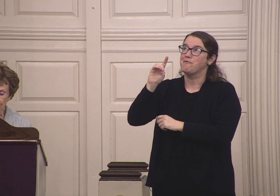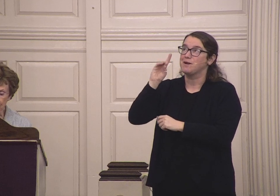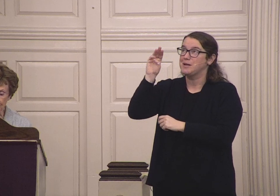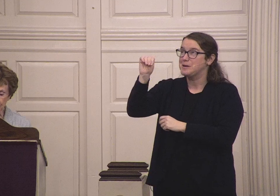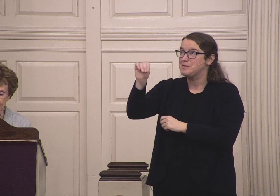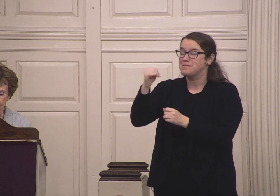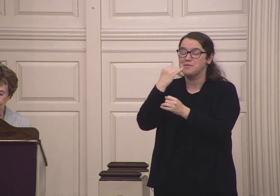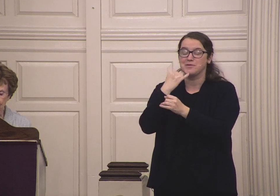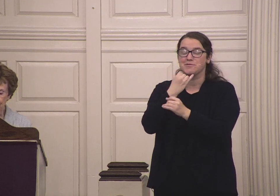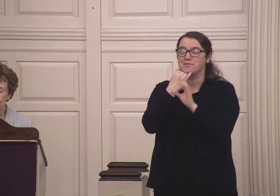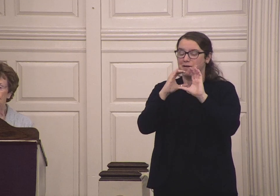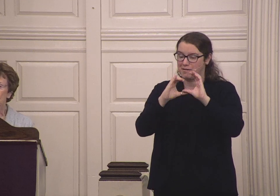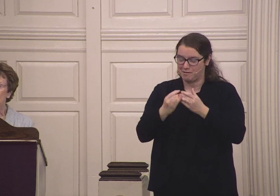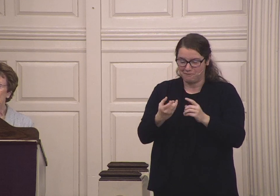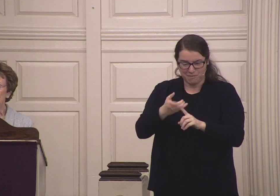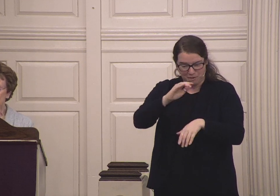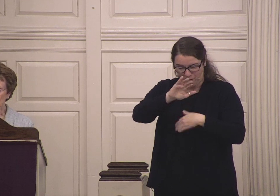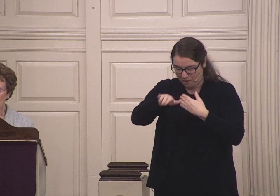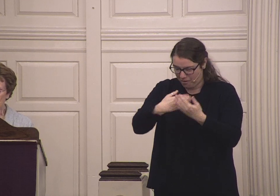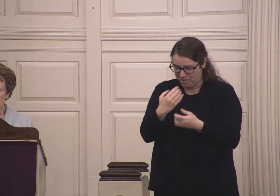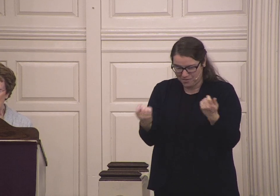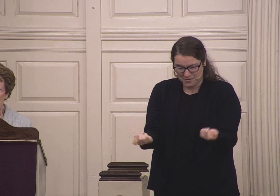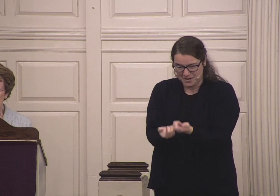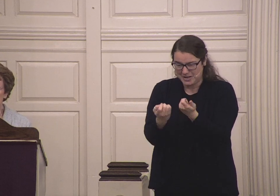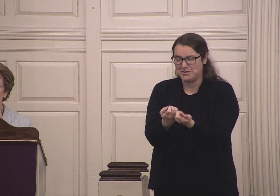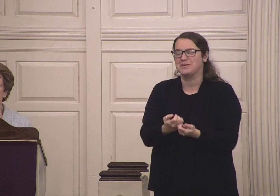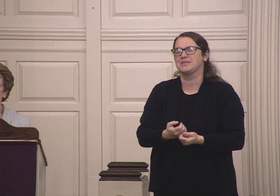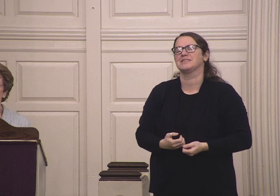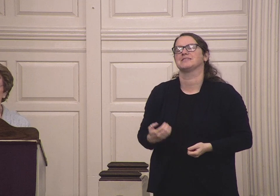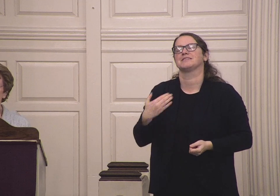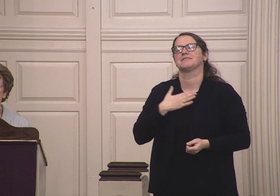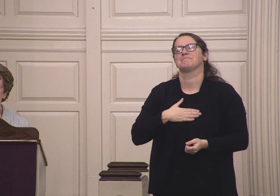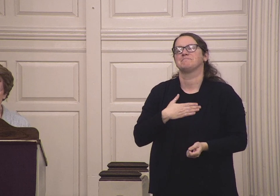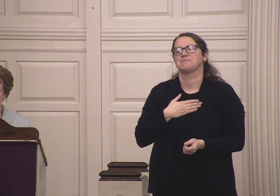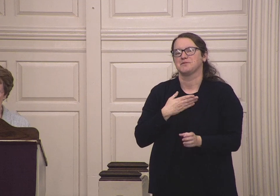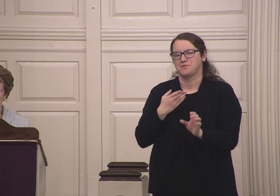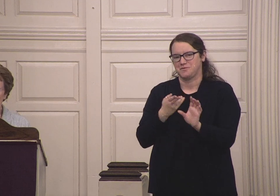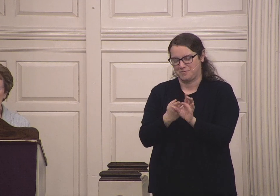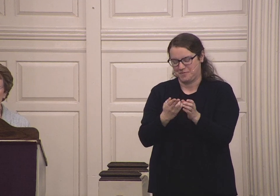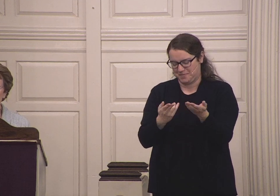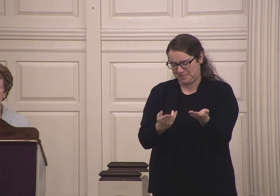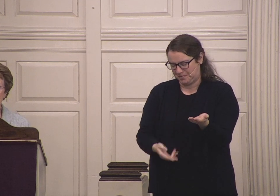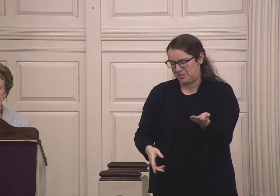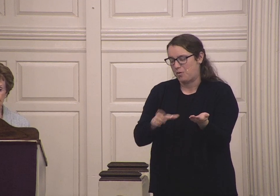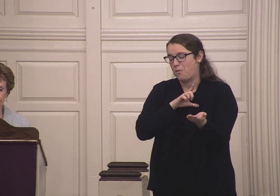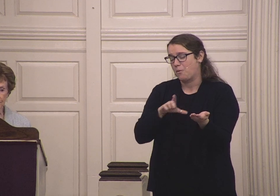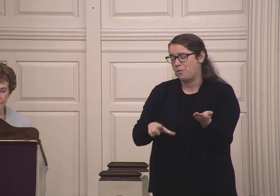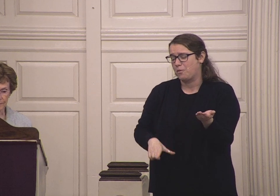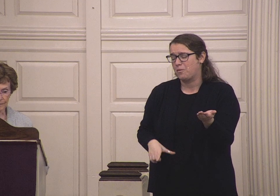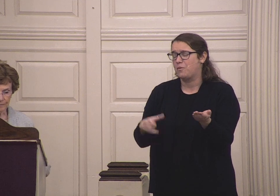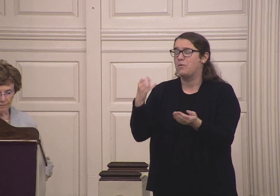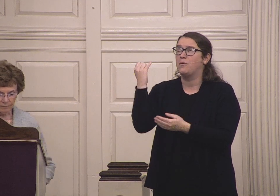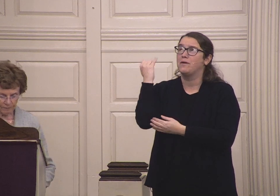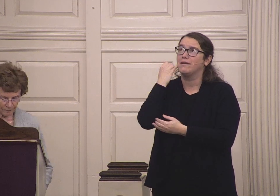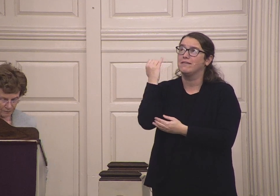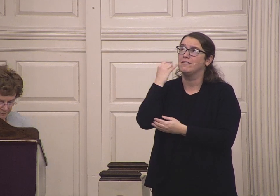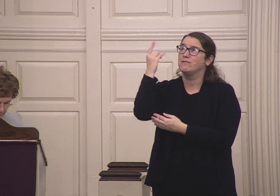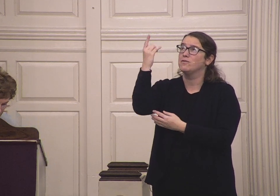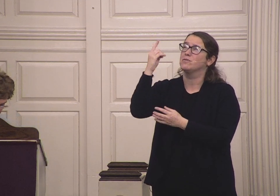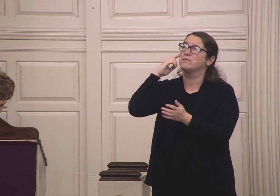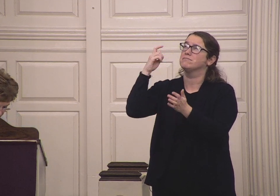their iniquities. If you, O Lord, mark iniquities, who can stand?